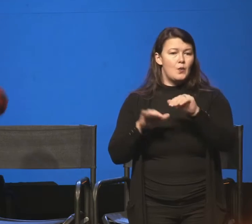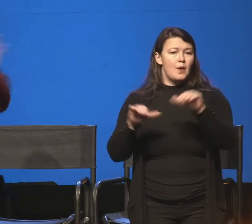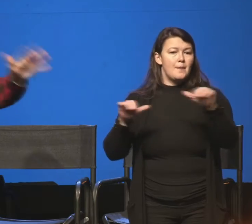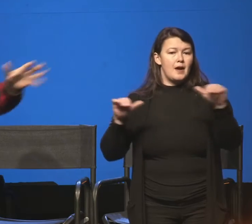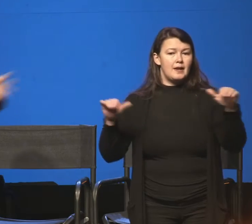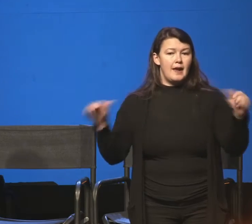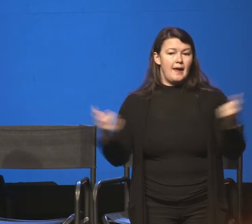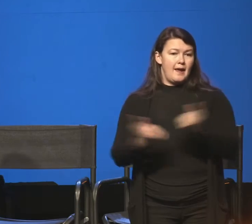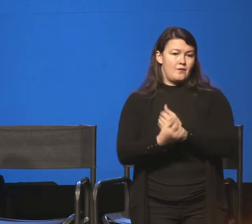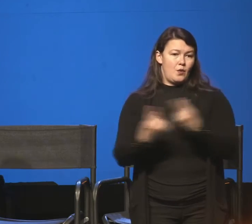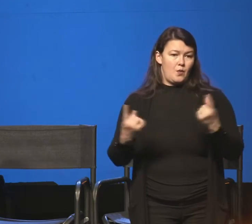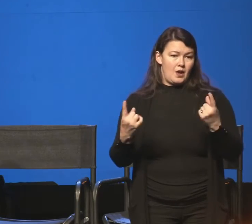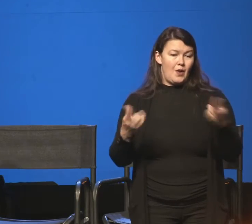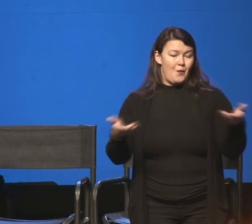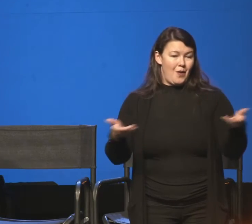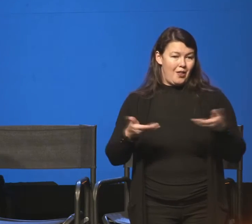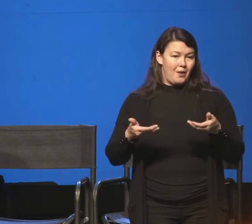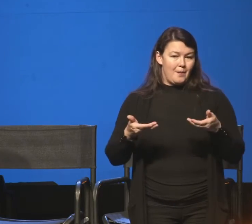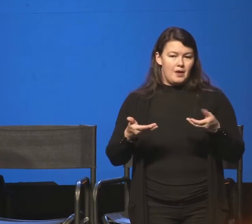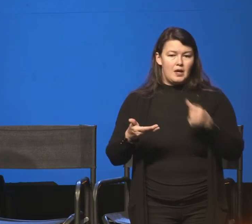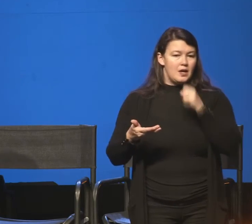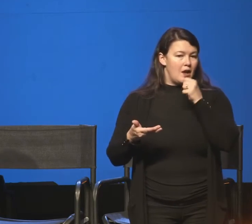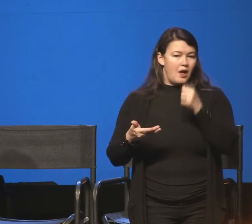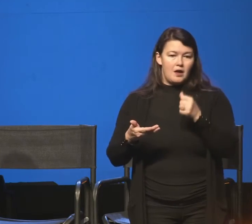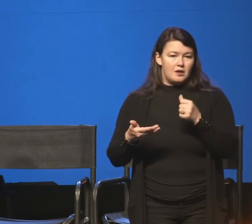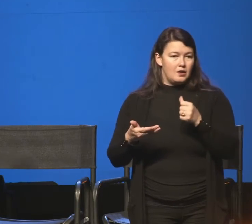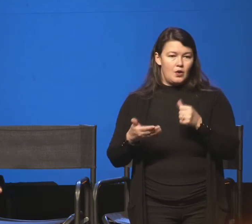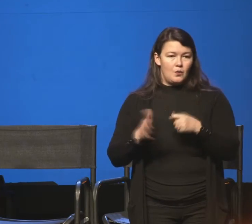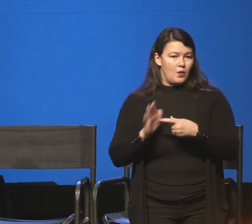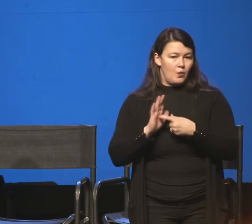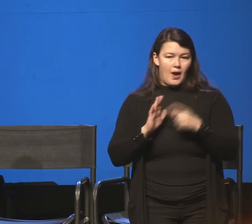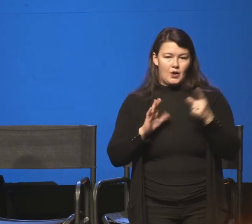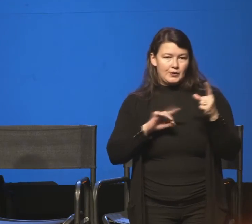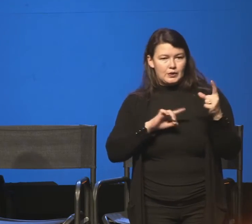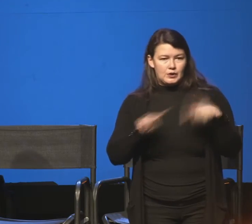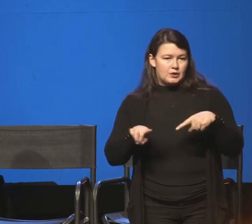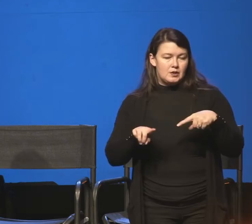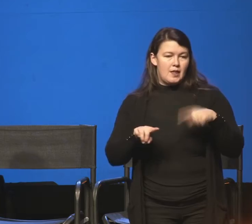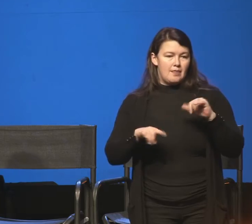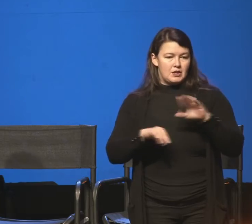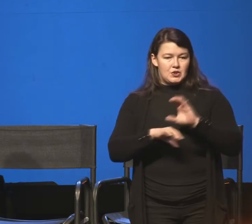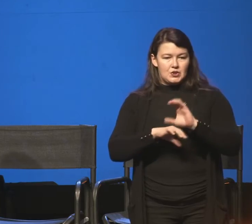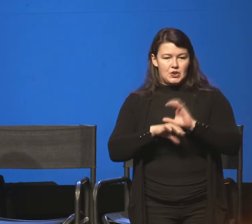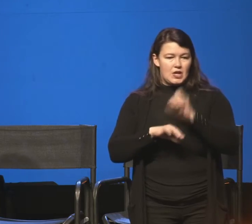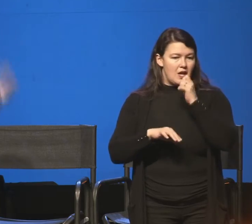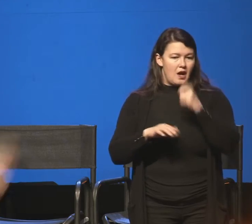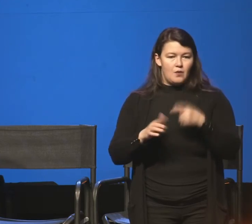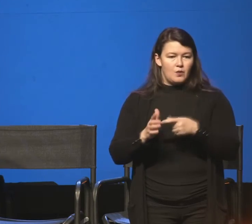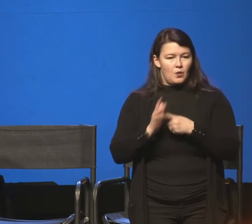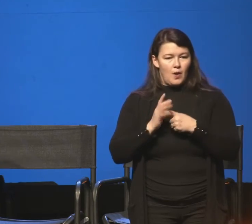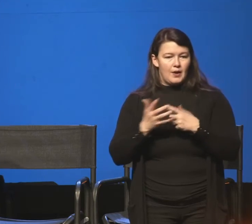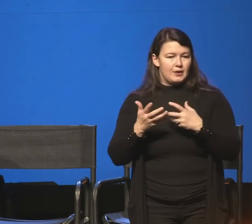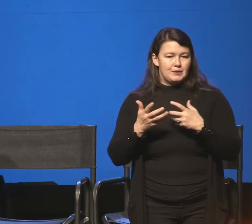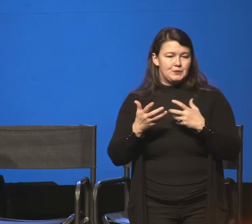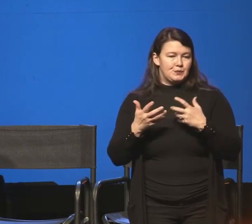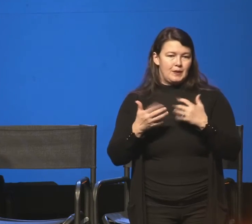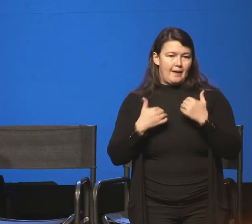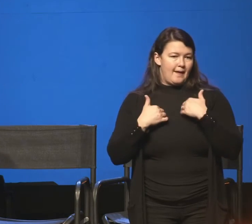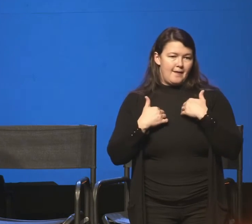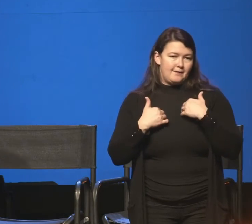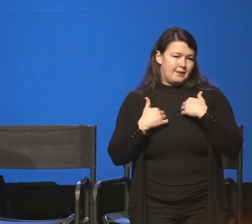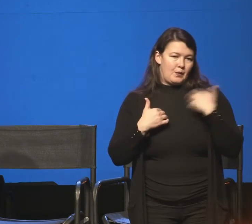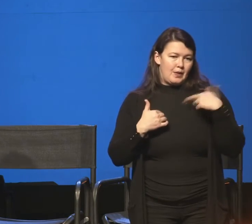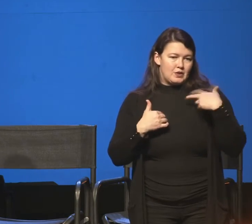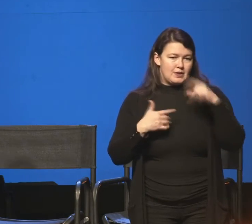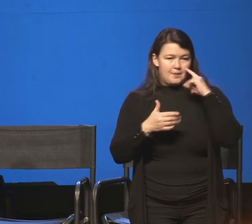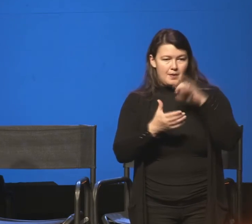that everybody's welcome to receive communion. You don't have to go to this church. You don't have to have any theological background. You don't have to have prayed any